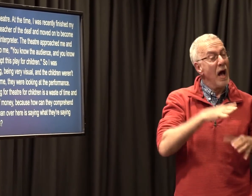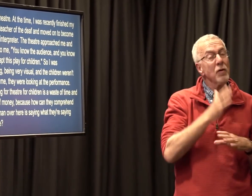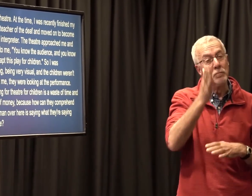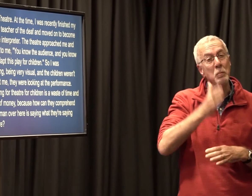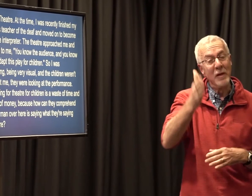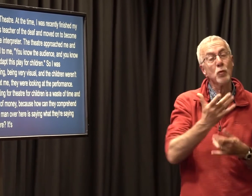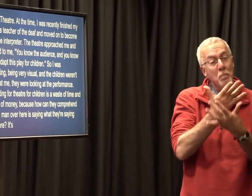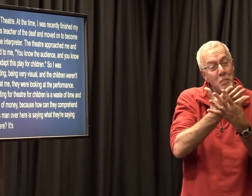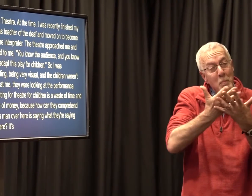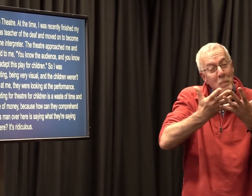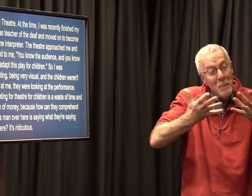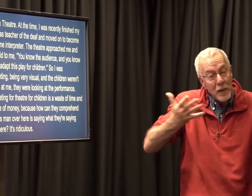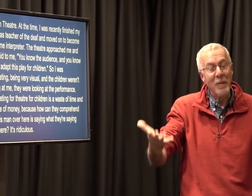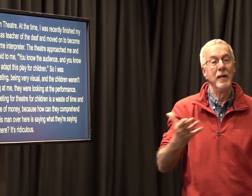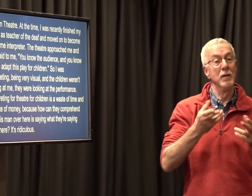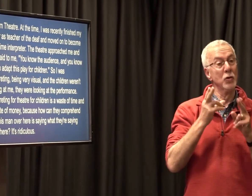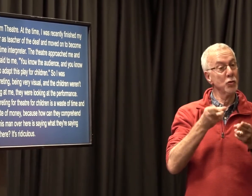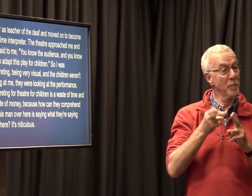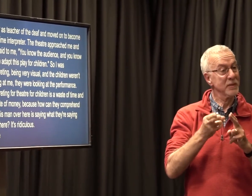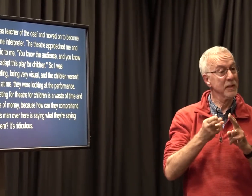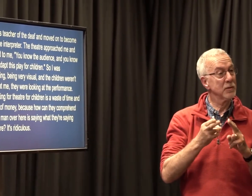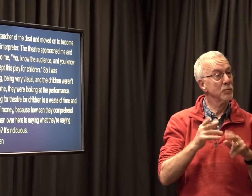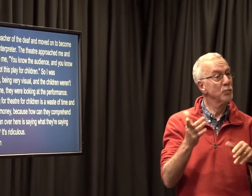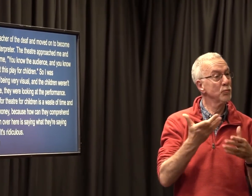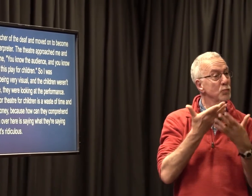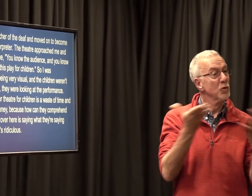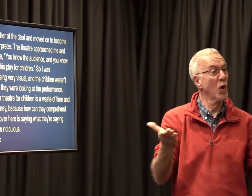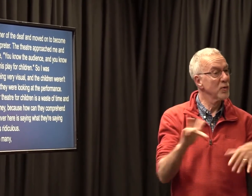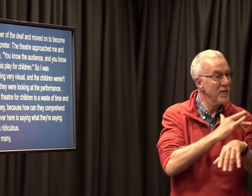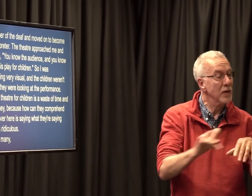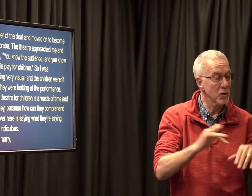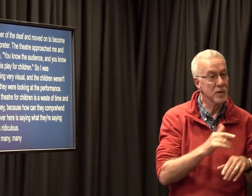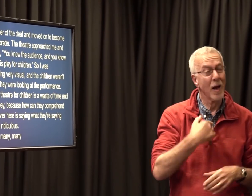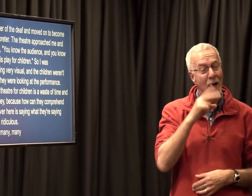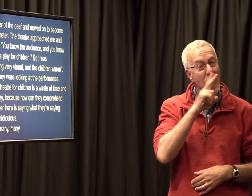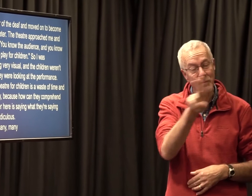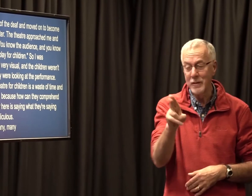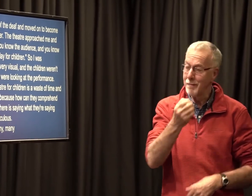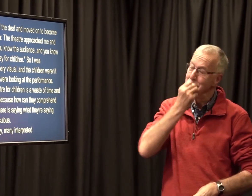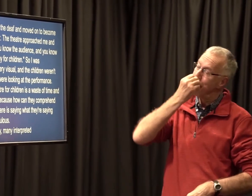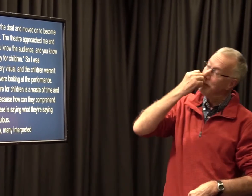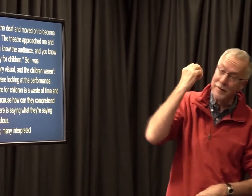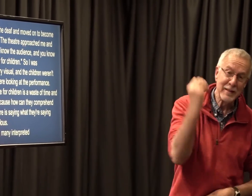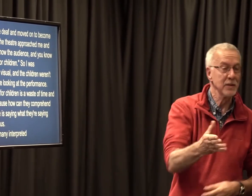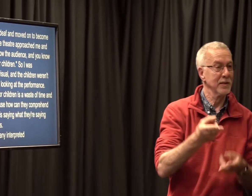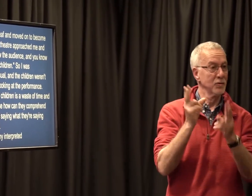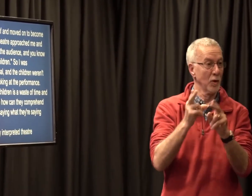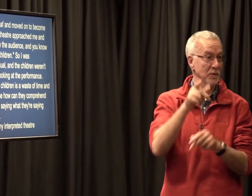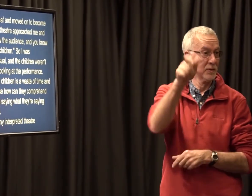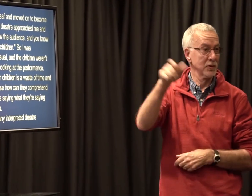ridiculous. I have been to many, many interpretive theatre